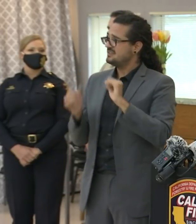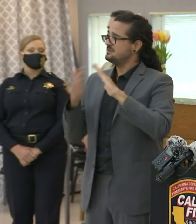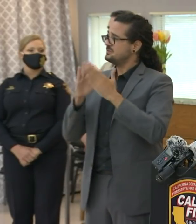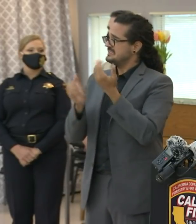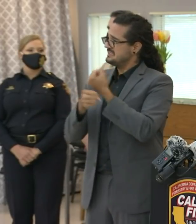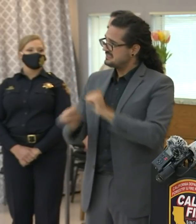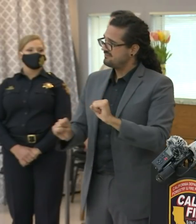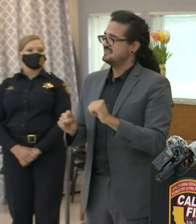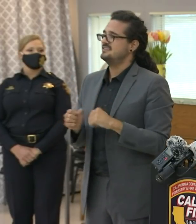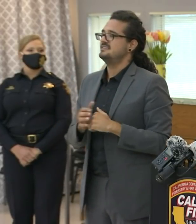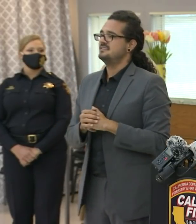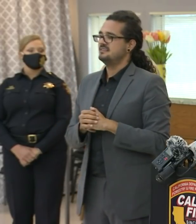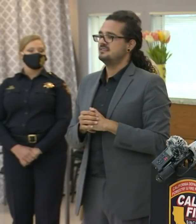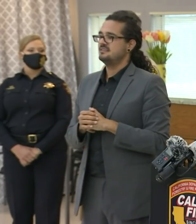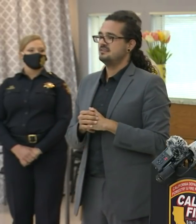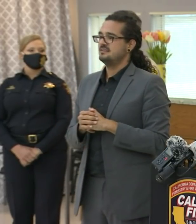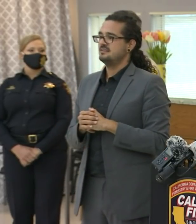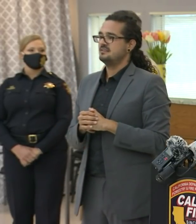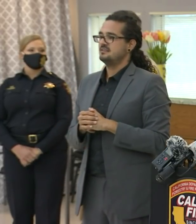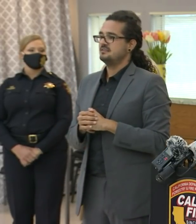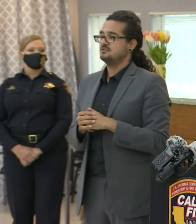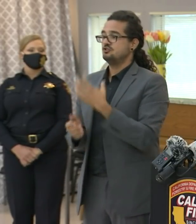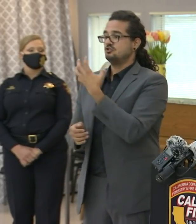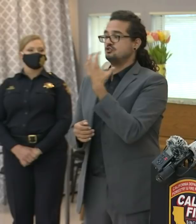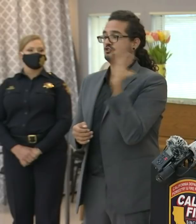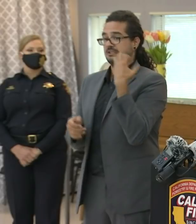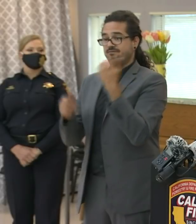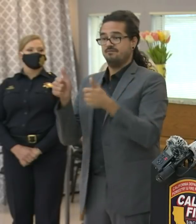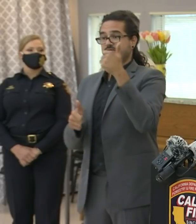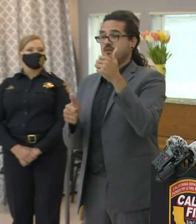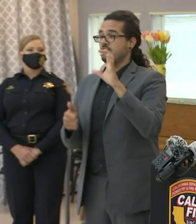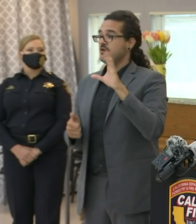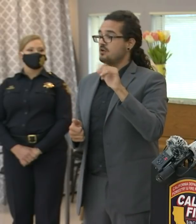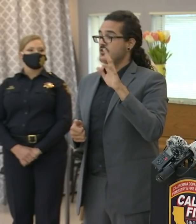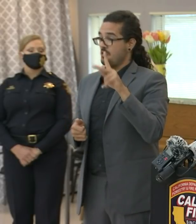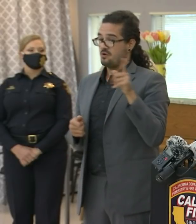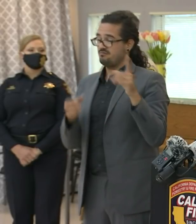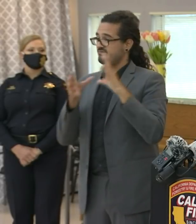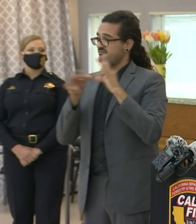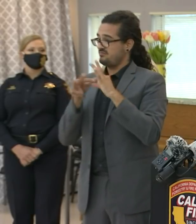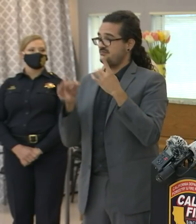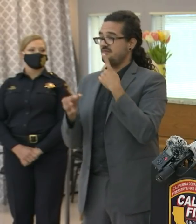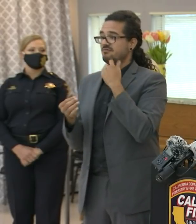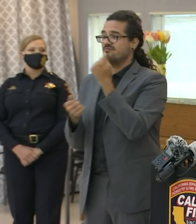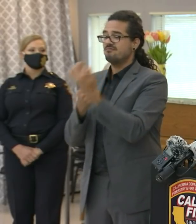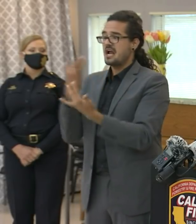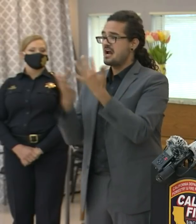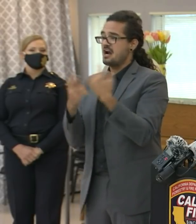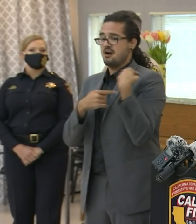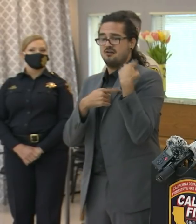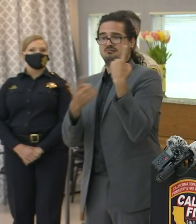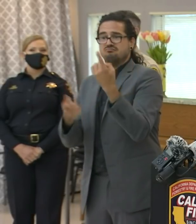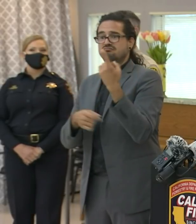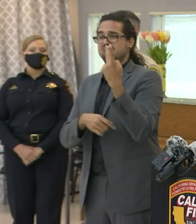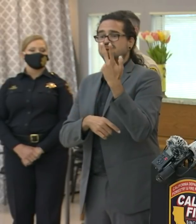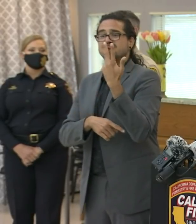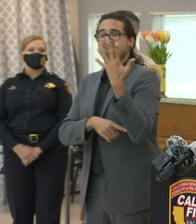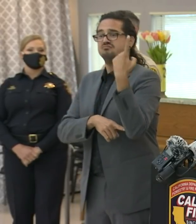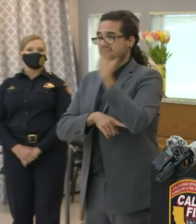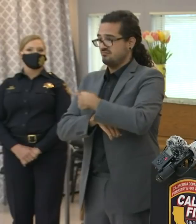been burning for 7 days now in some areas. It's very dangerous out there. I, in fact, had an opportunity to get up into the fire